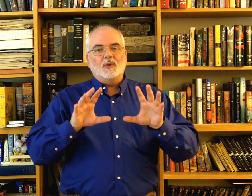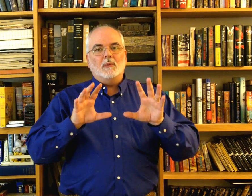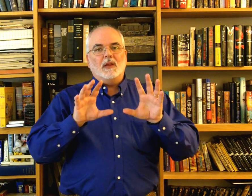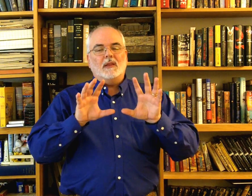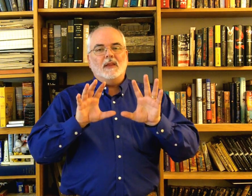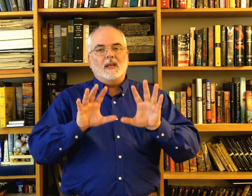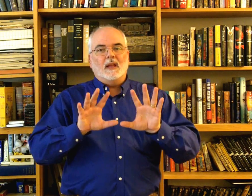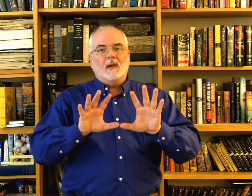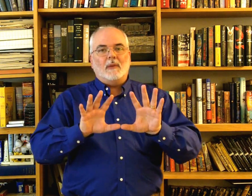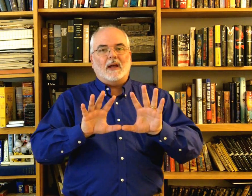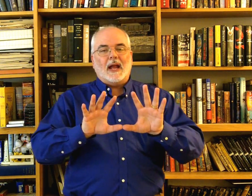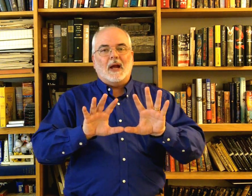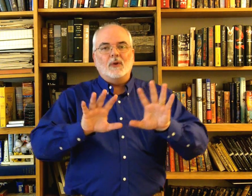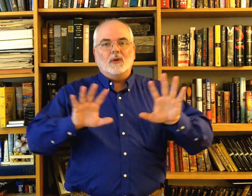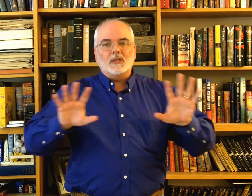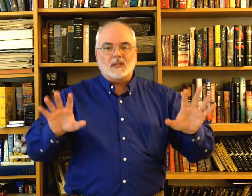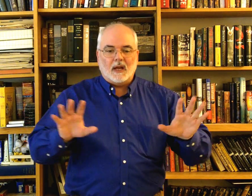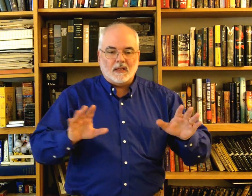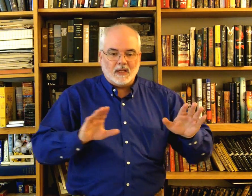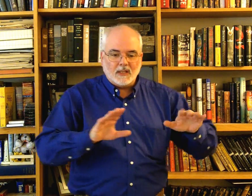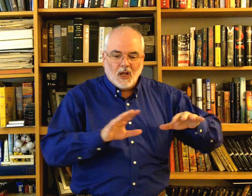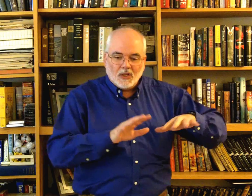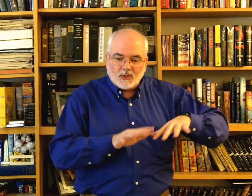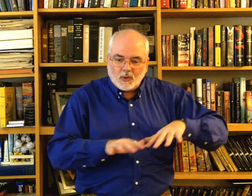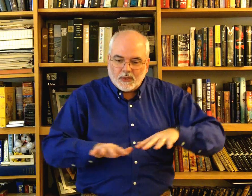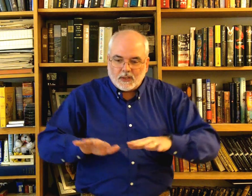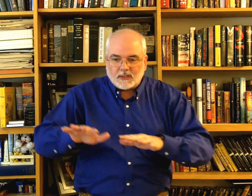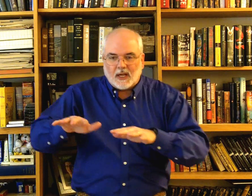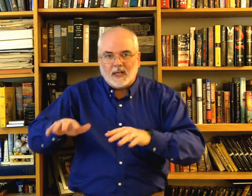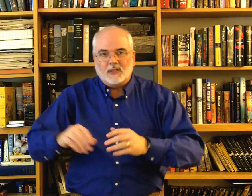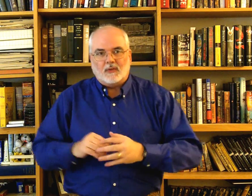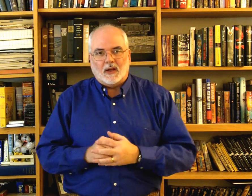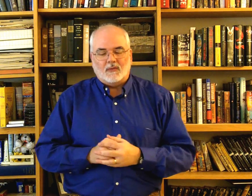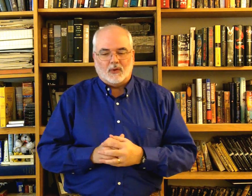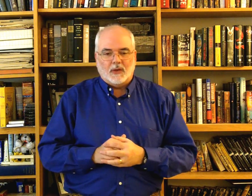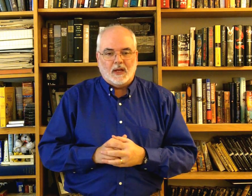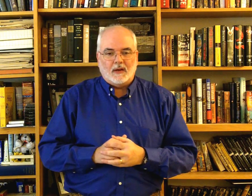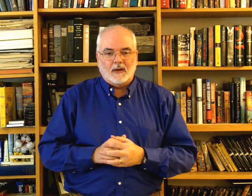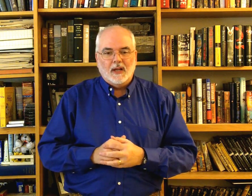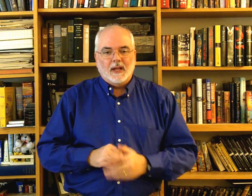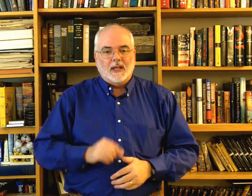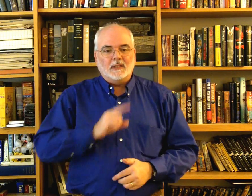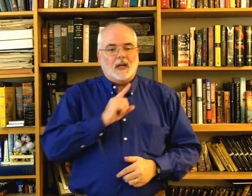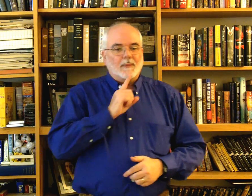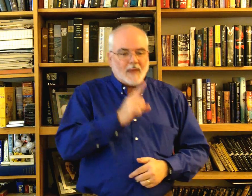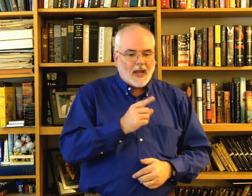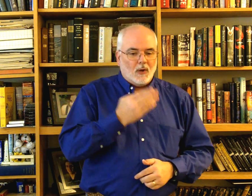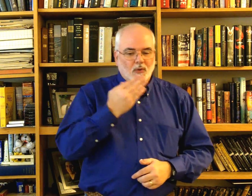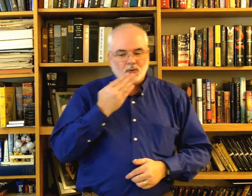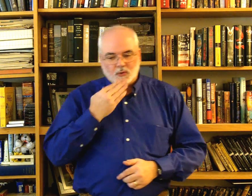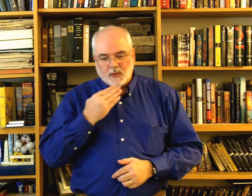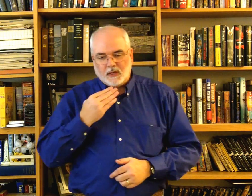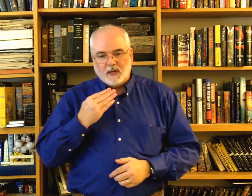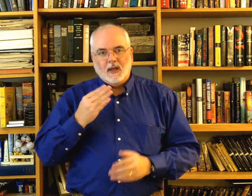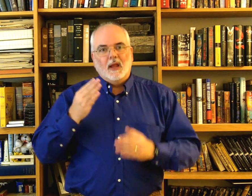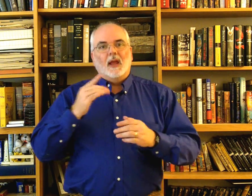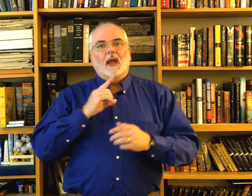to be thinking about how you're going to sign these so that the signs flow together. If not, how sweet,